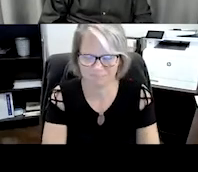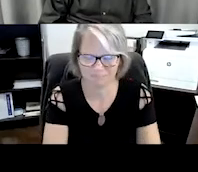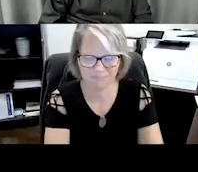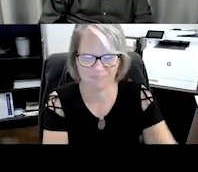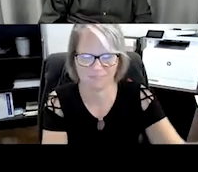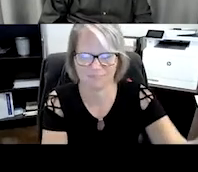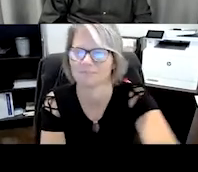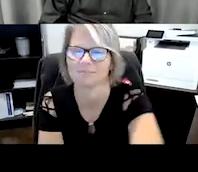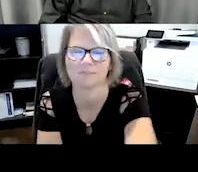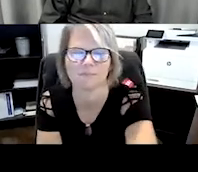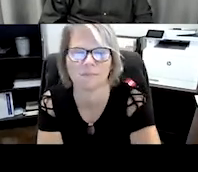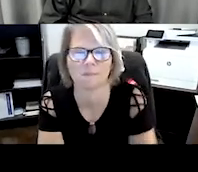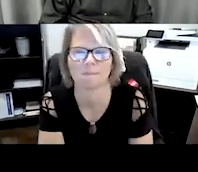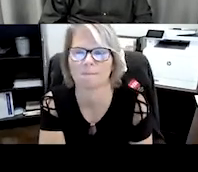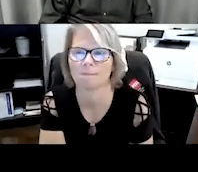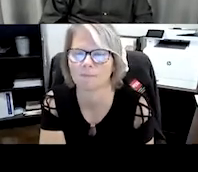well.